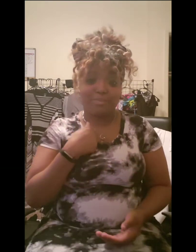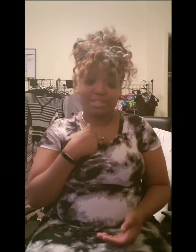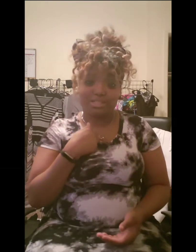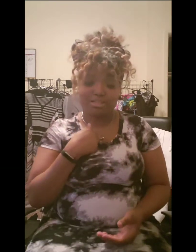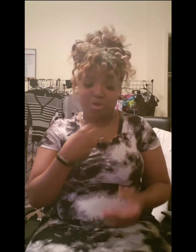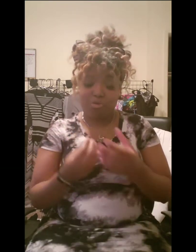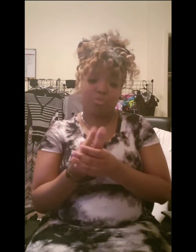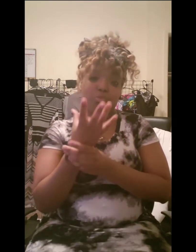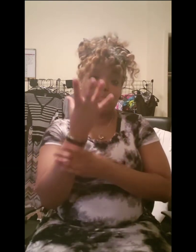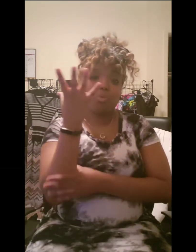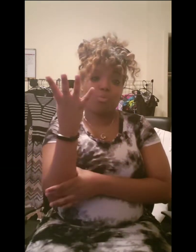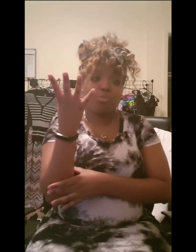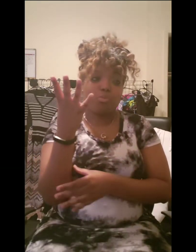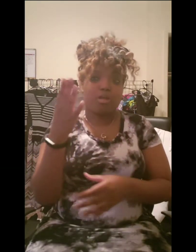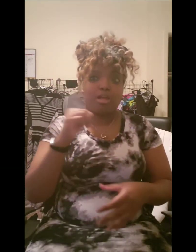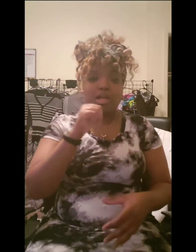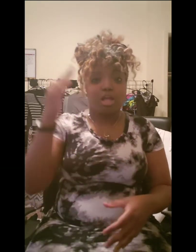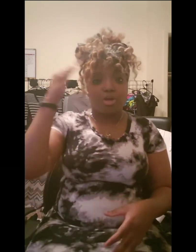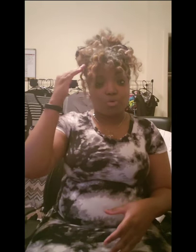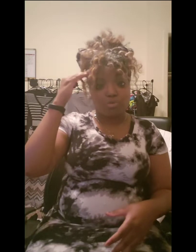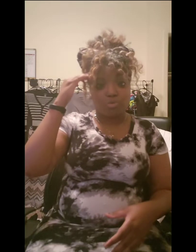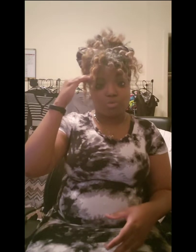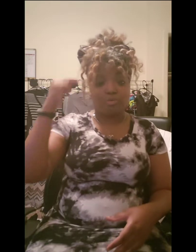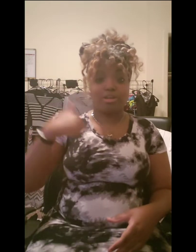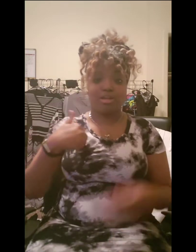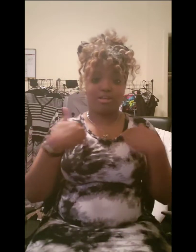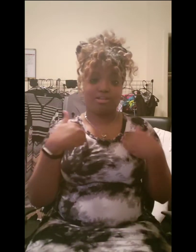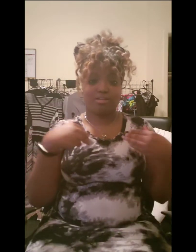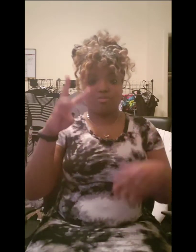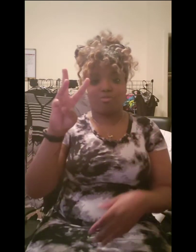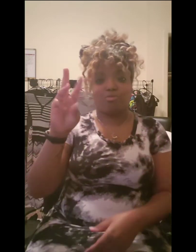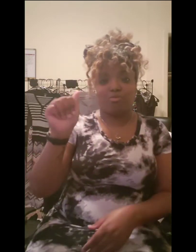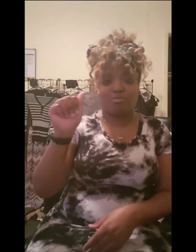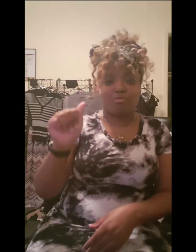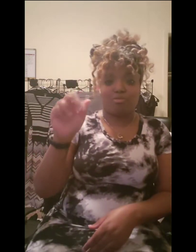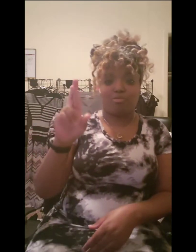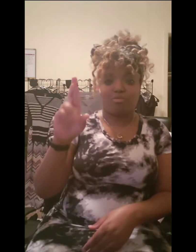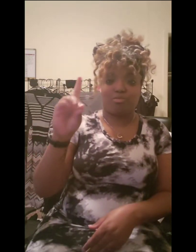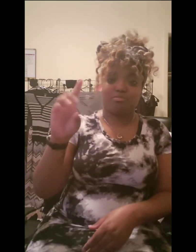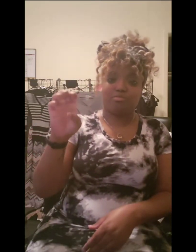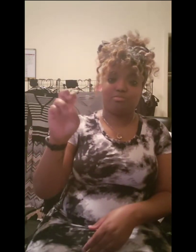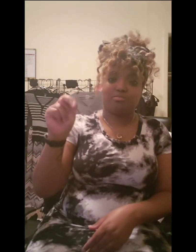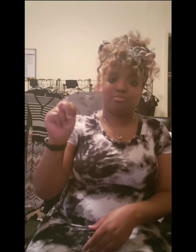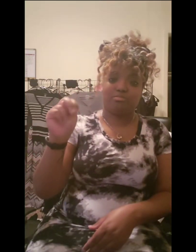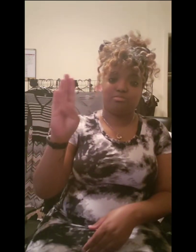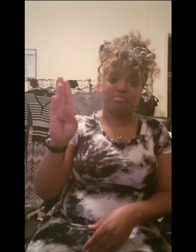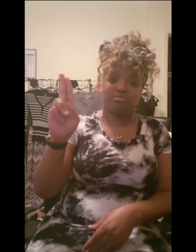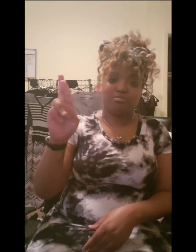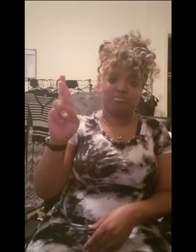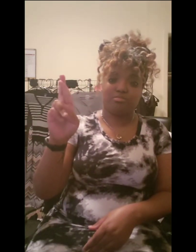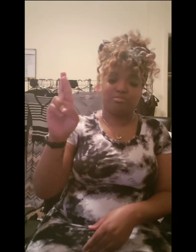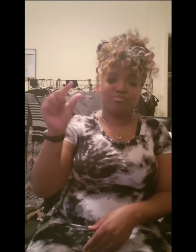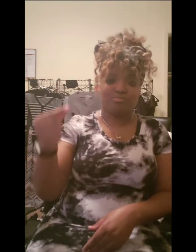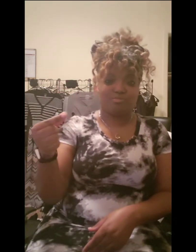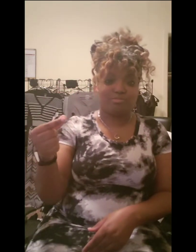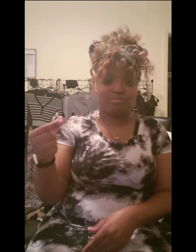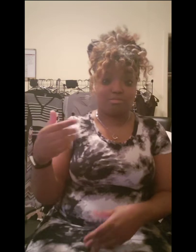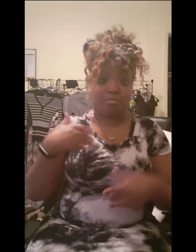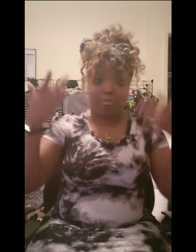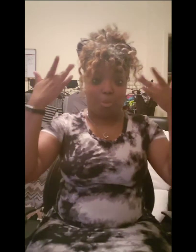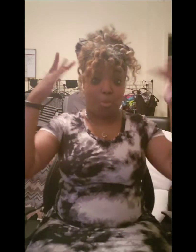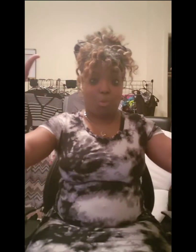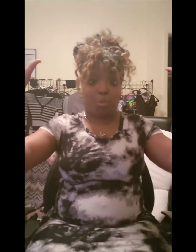vlog that I'm about to do. I'm pretty much going to explain what it was like growing up not knowing I